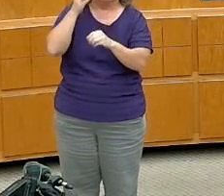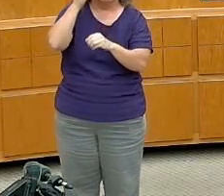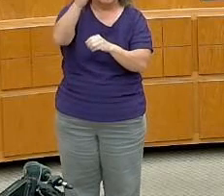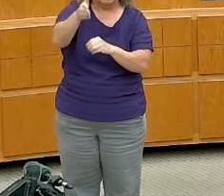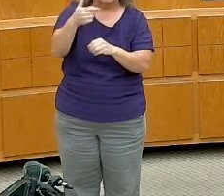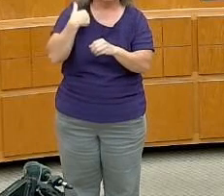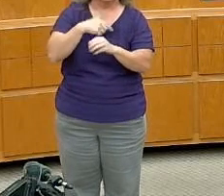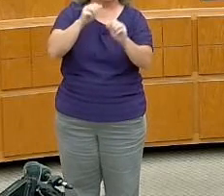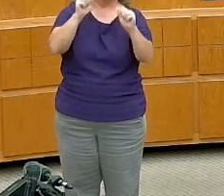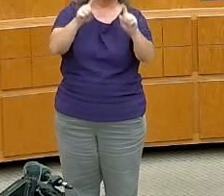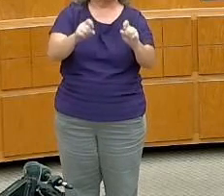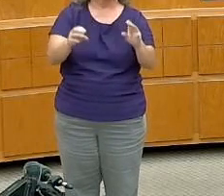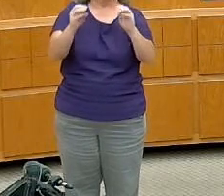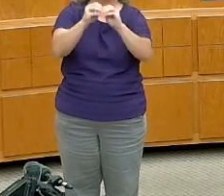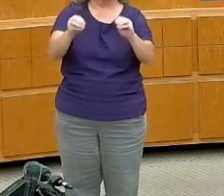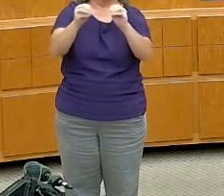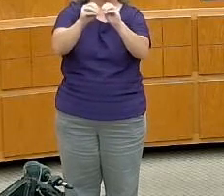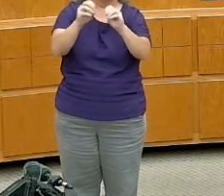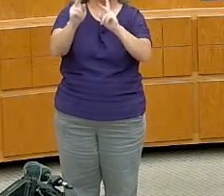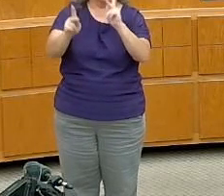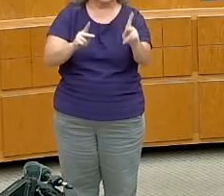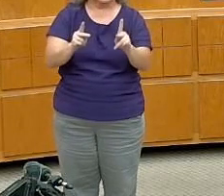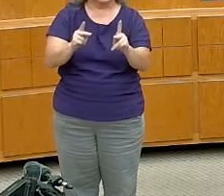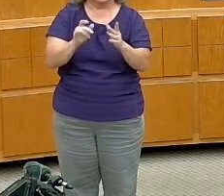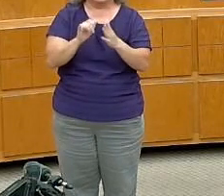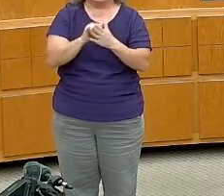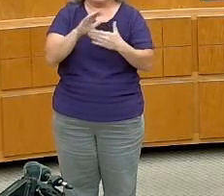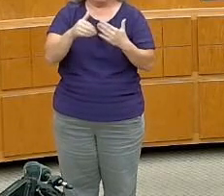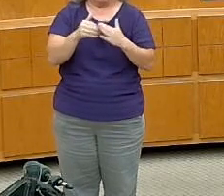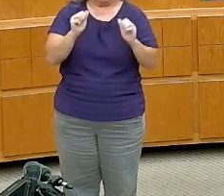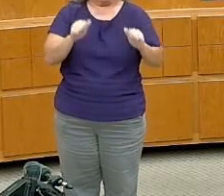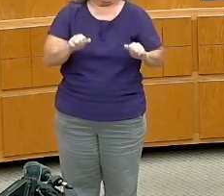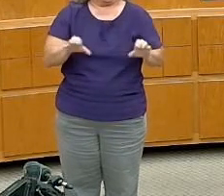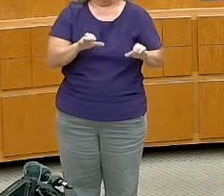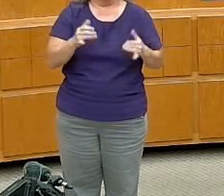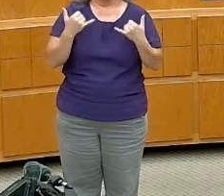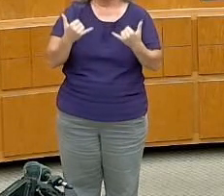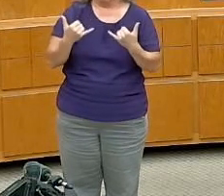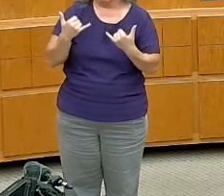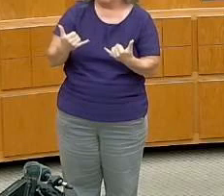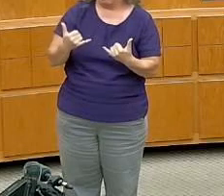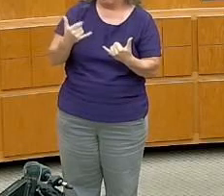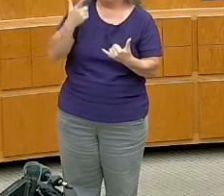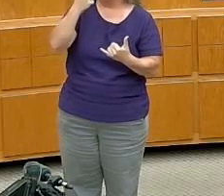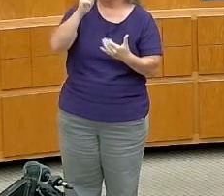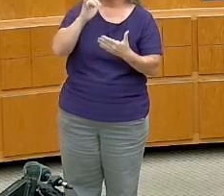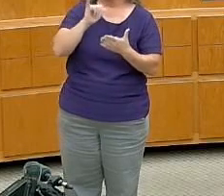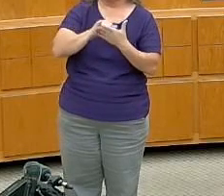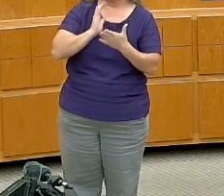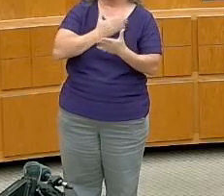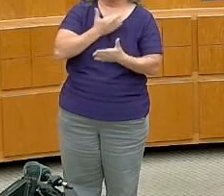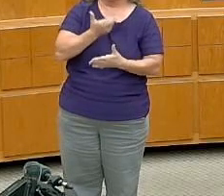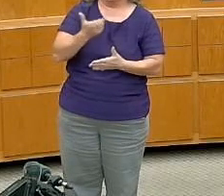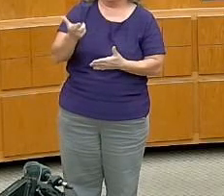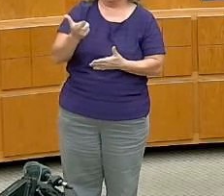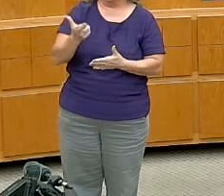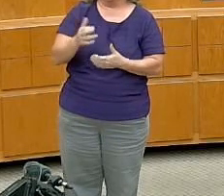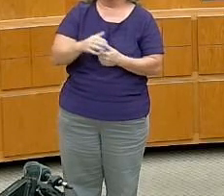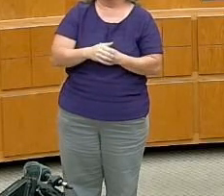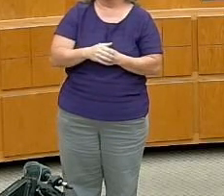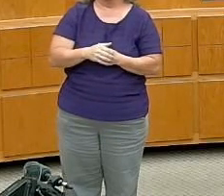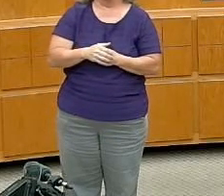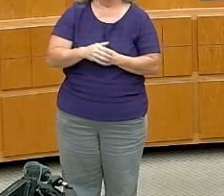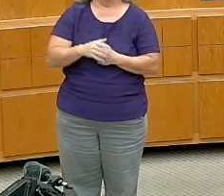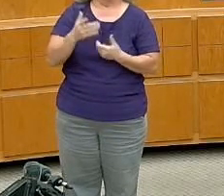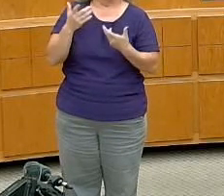citizens. This is all that we can do at this point because these are the resources that have been given to us. We have a current request into